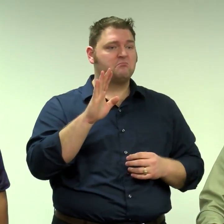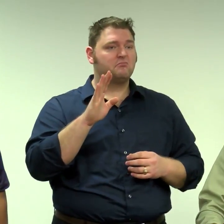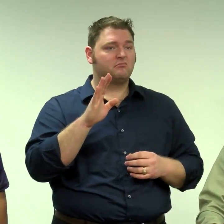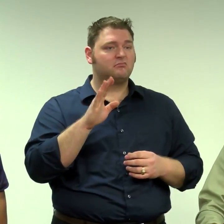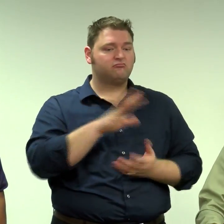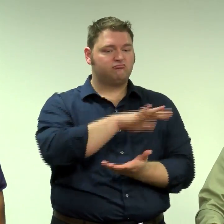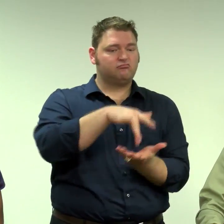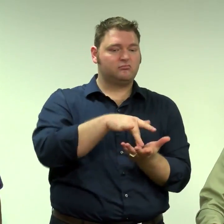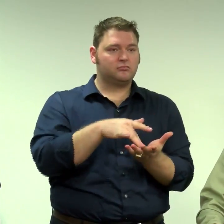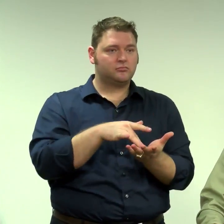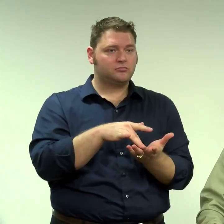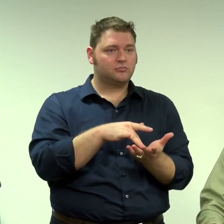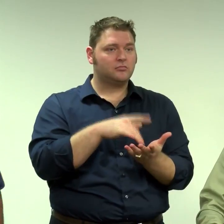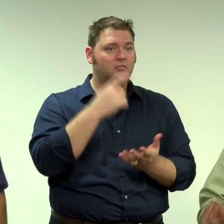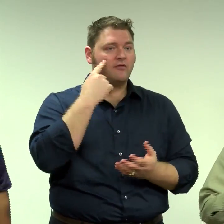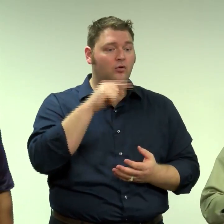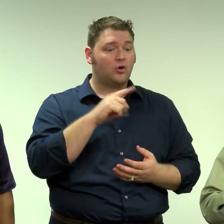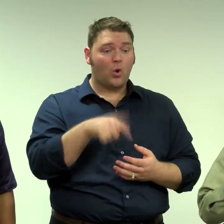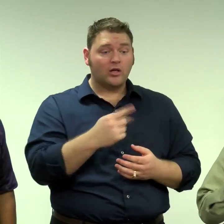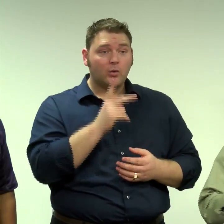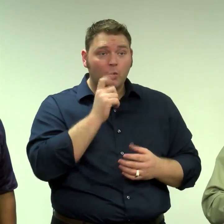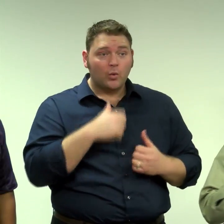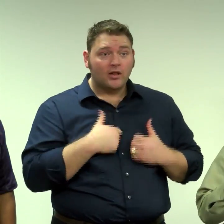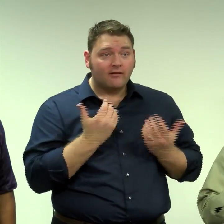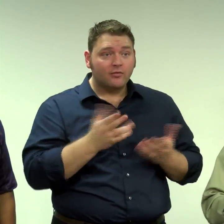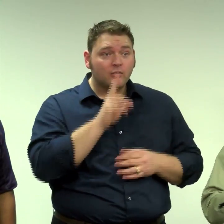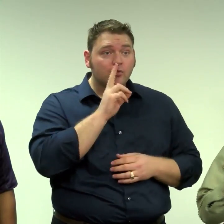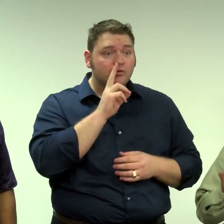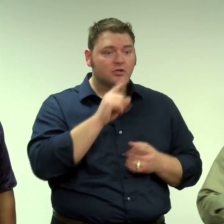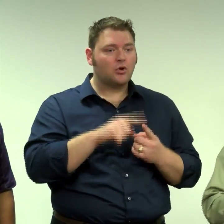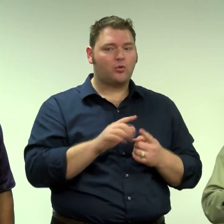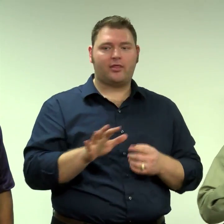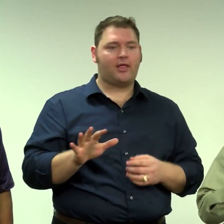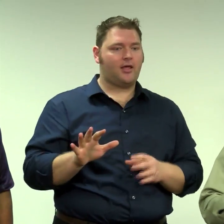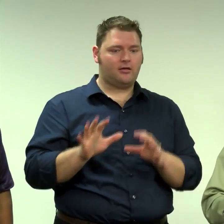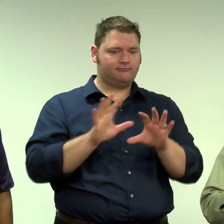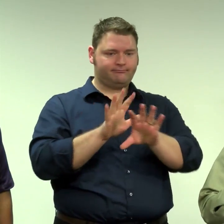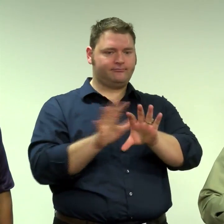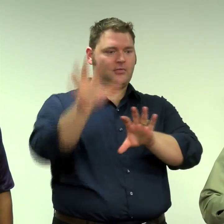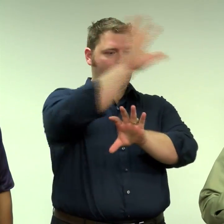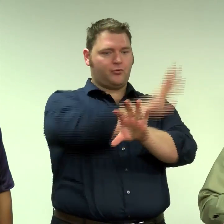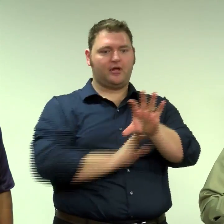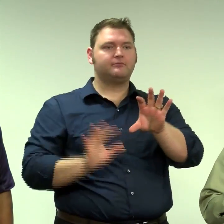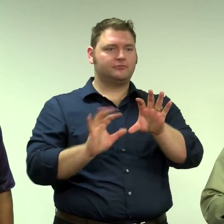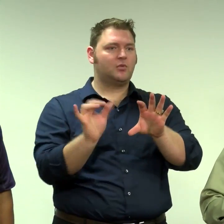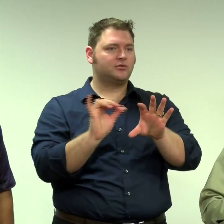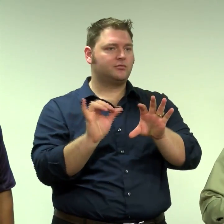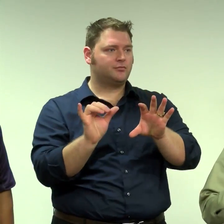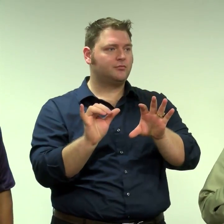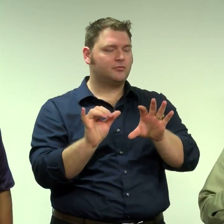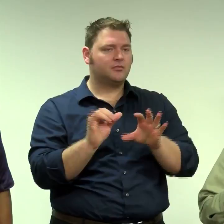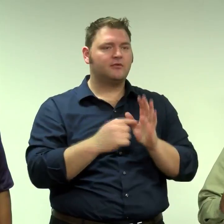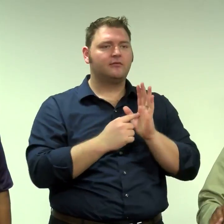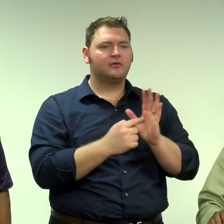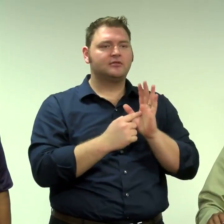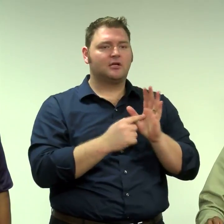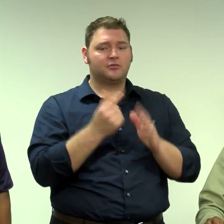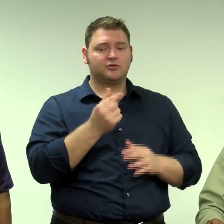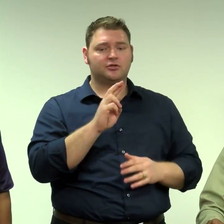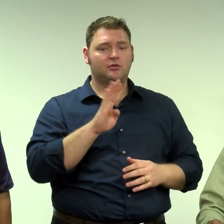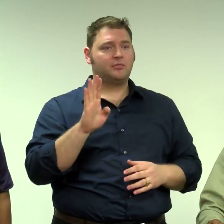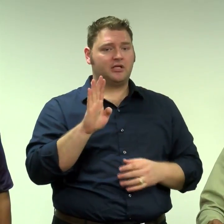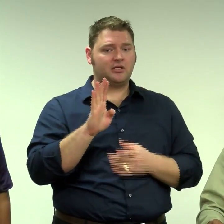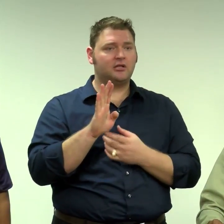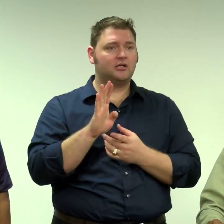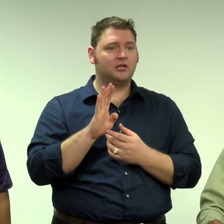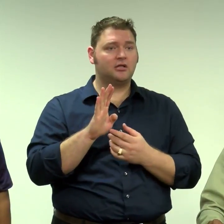not just for the people of Houston, but the people that are in the area. And so, for example, at the George R. Brown, we